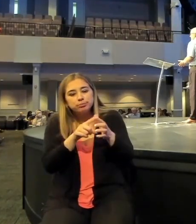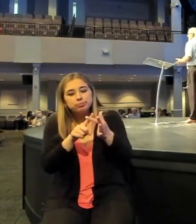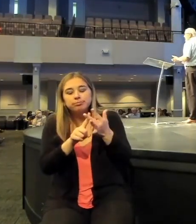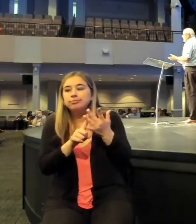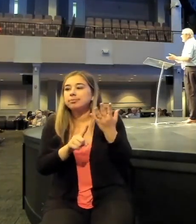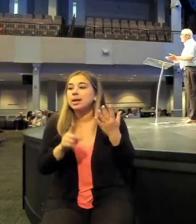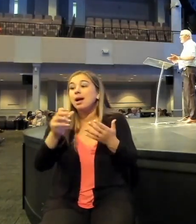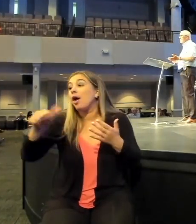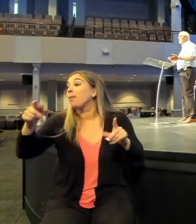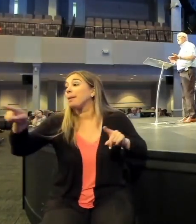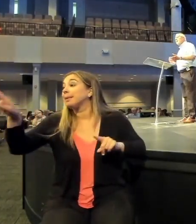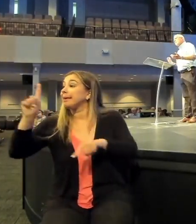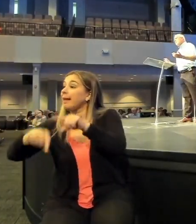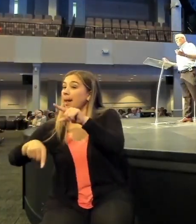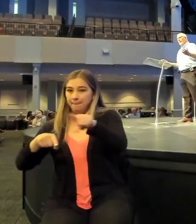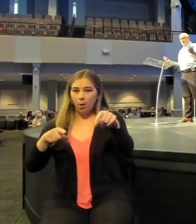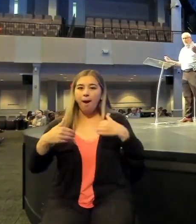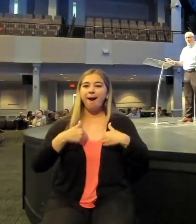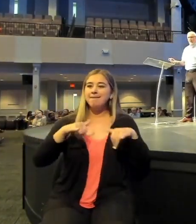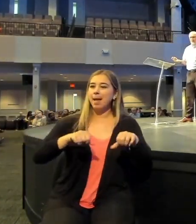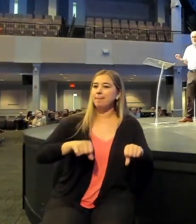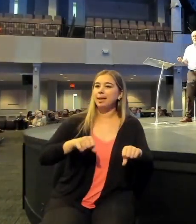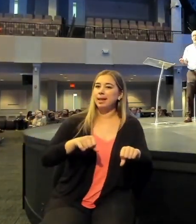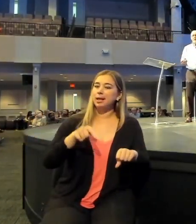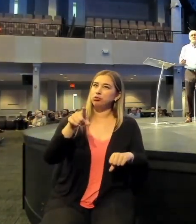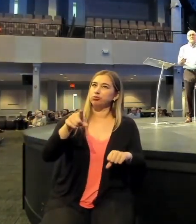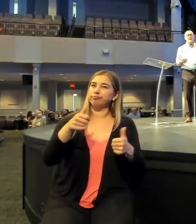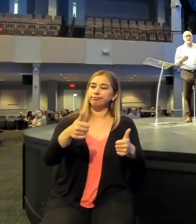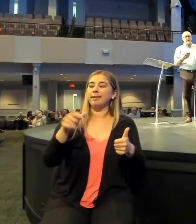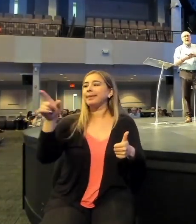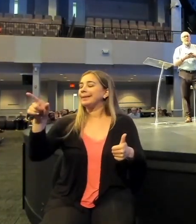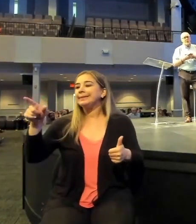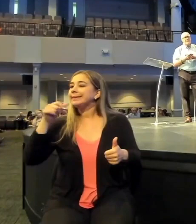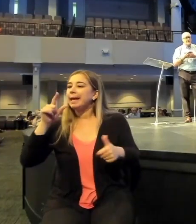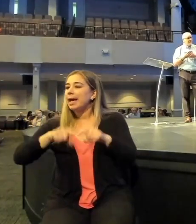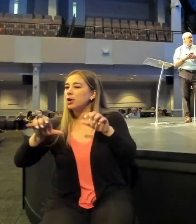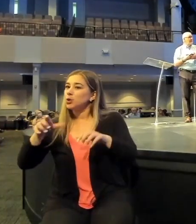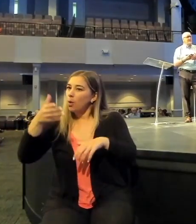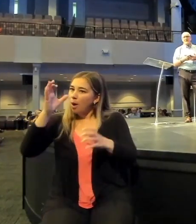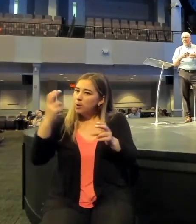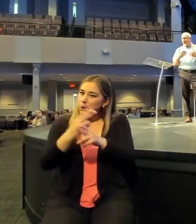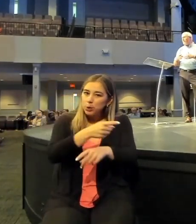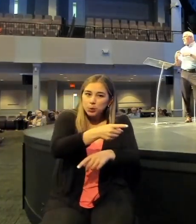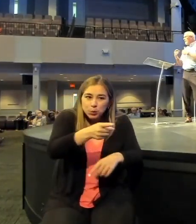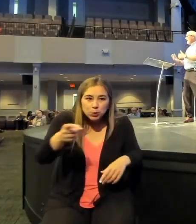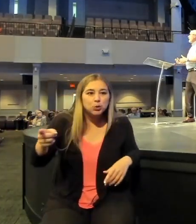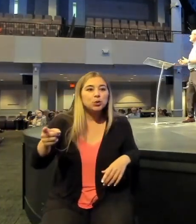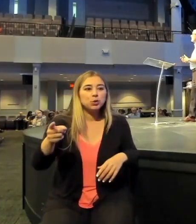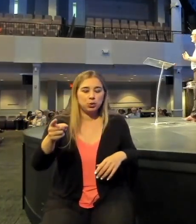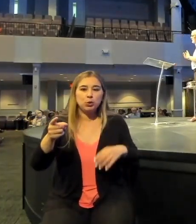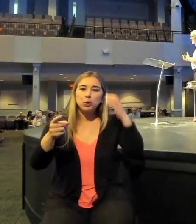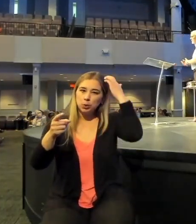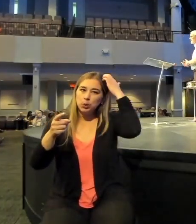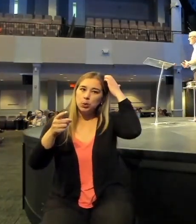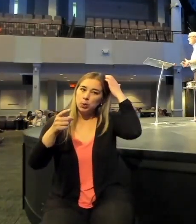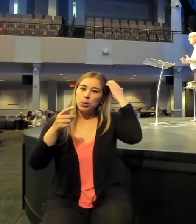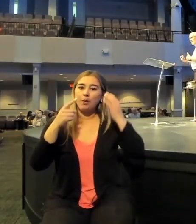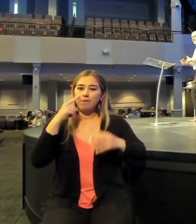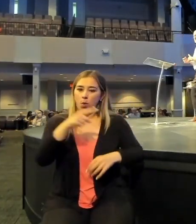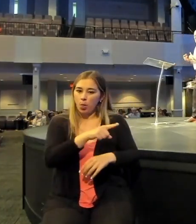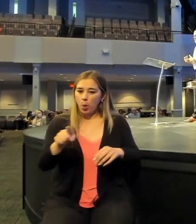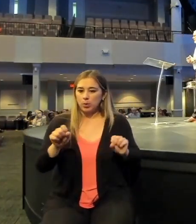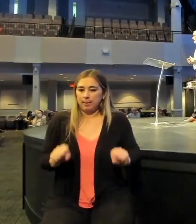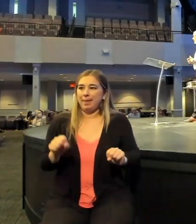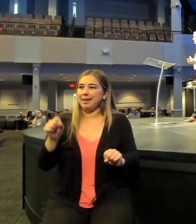things that maybe other people cannot do quite as well as you can. And so God wants to use and capitalize on the abilities